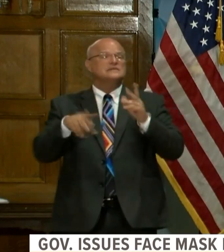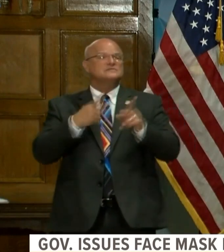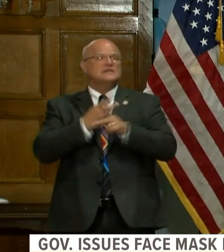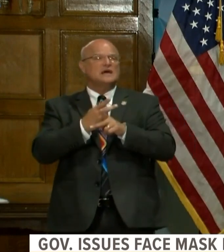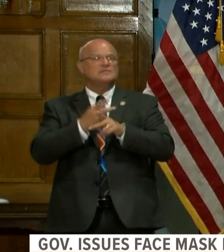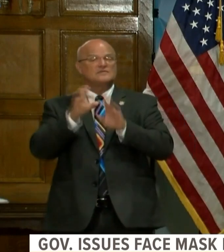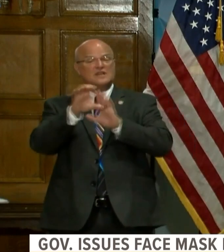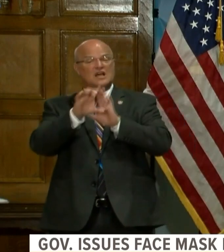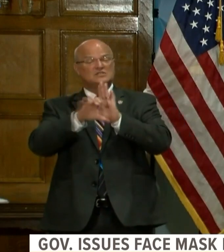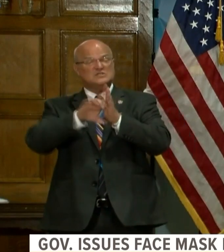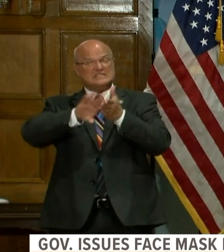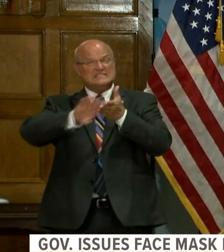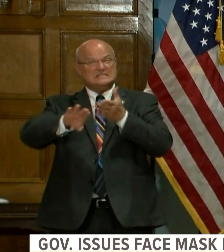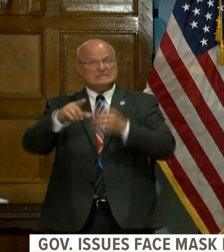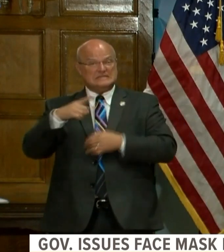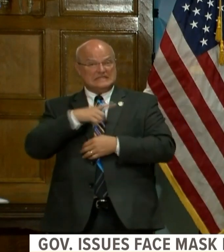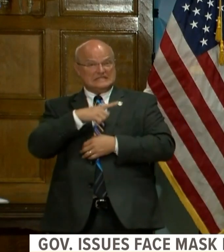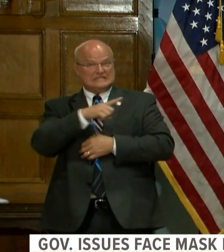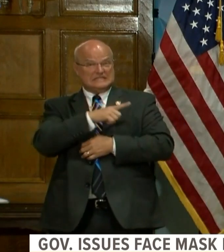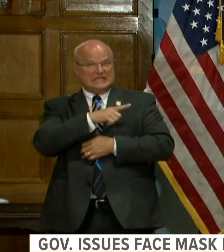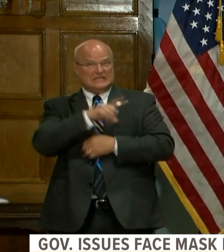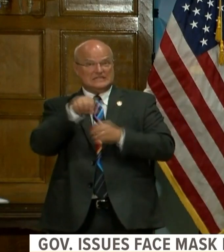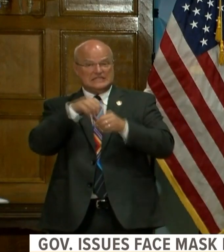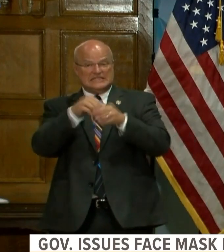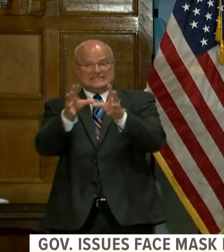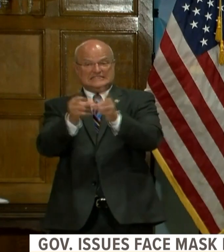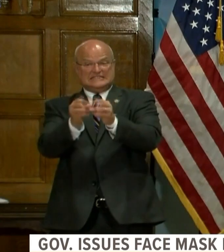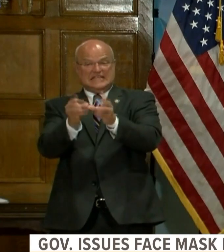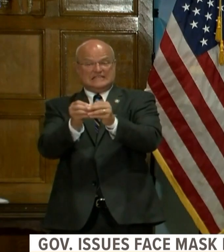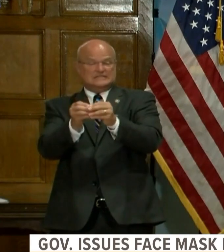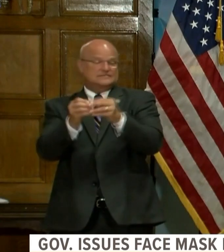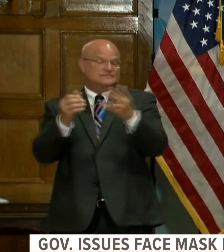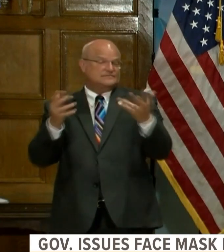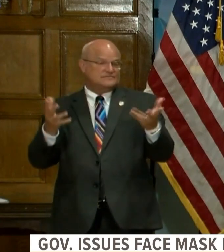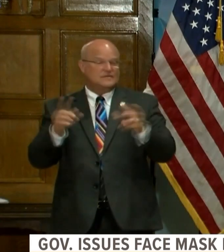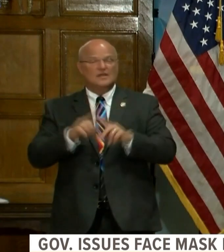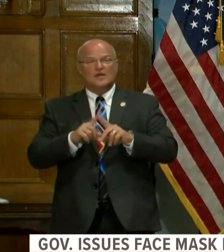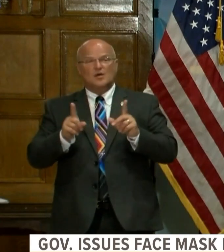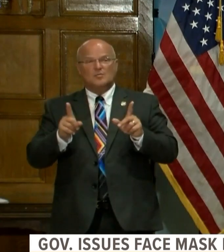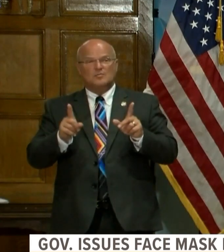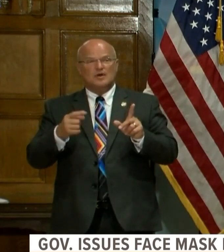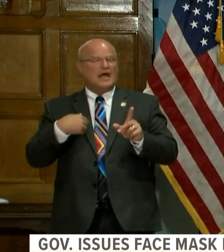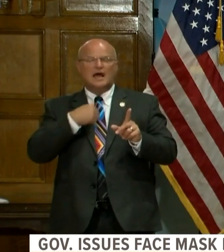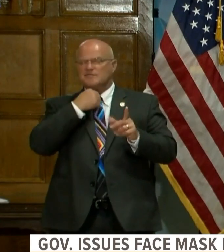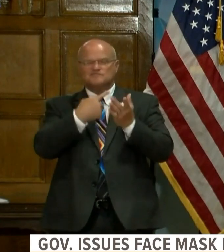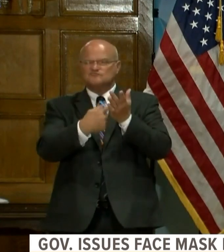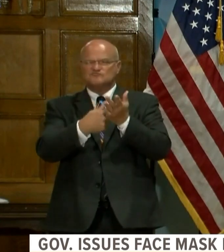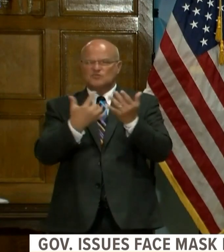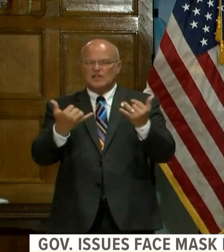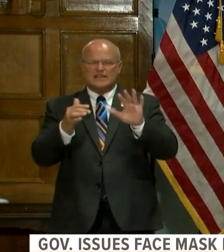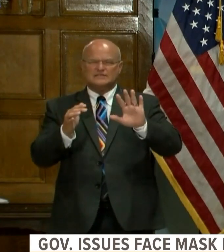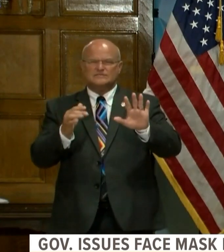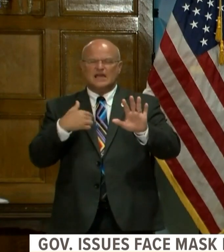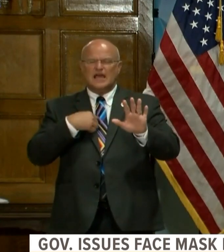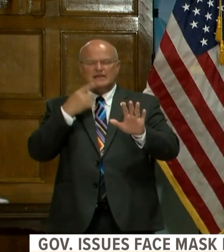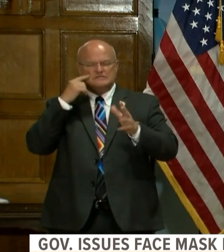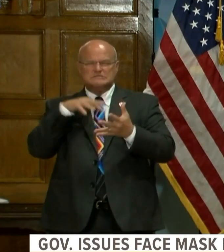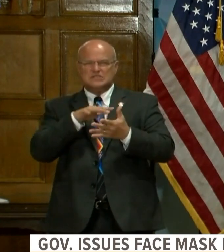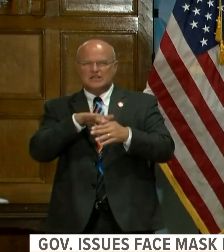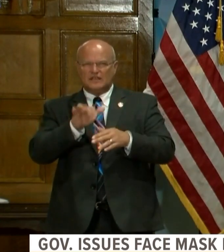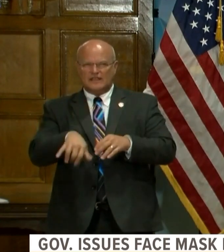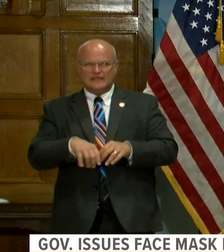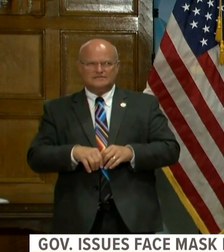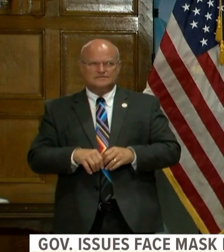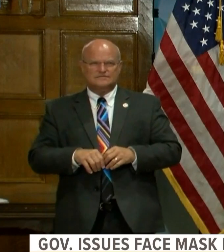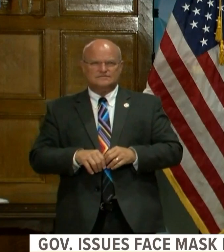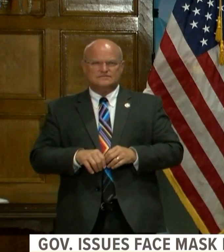of a constitutional exemption for legislators when they're in session, but I won't get into that because I'd have to do a little study on